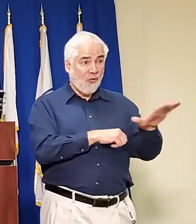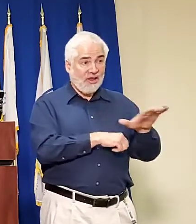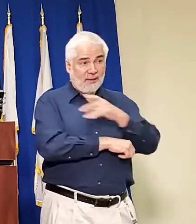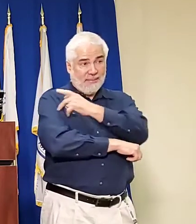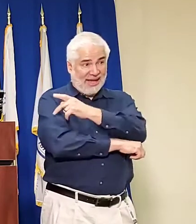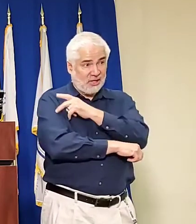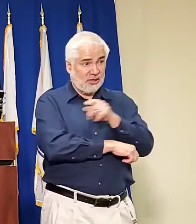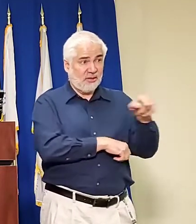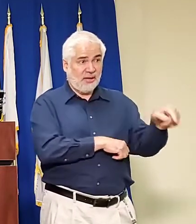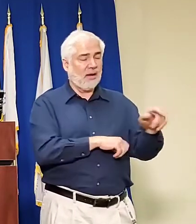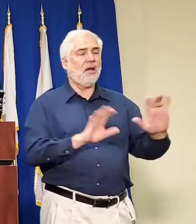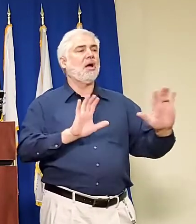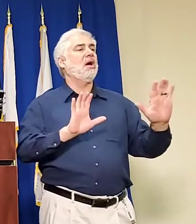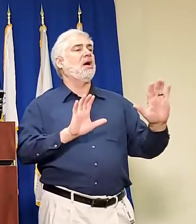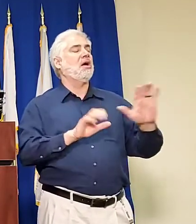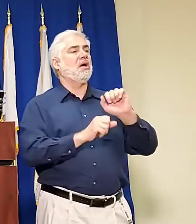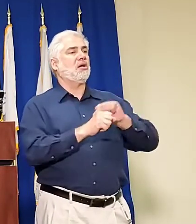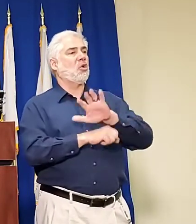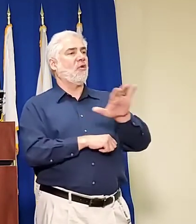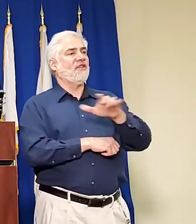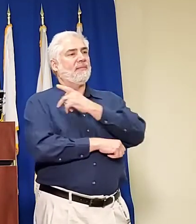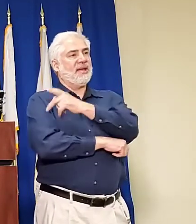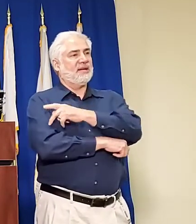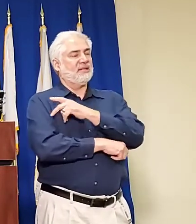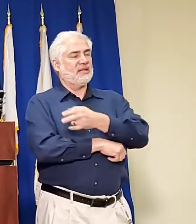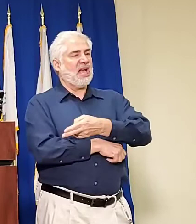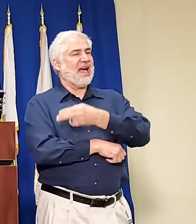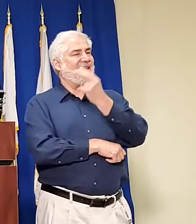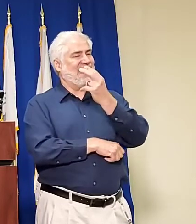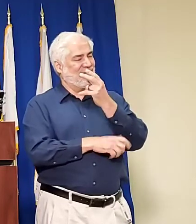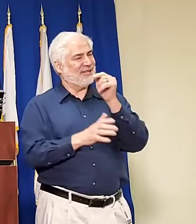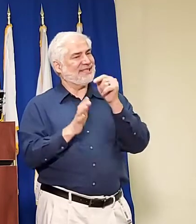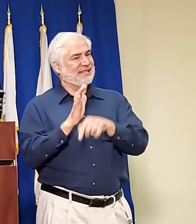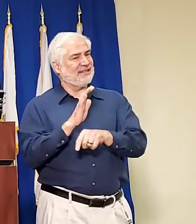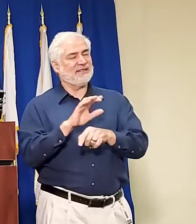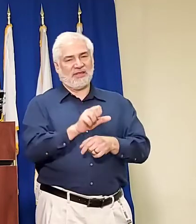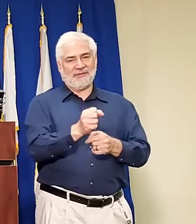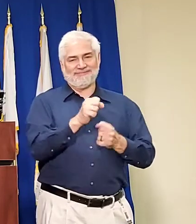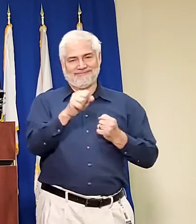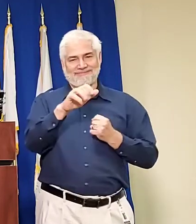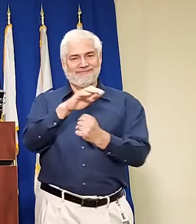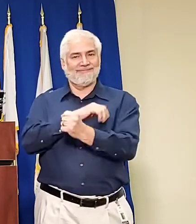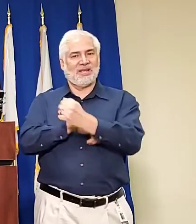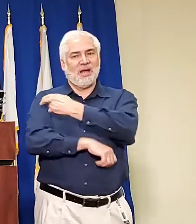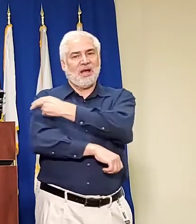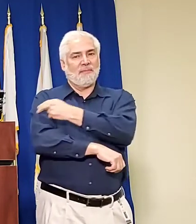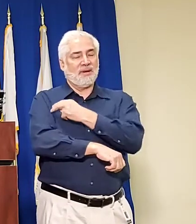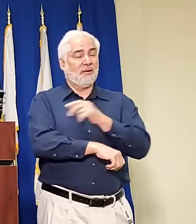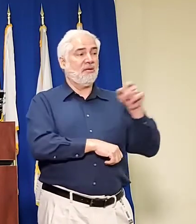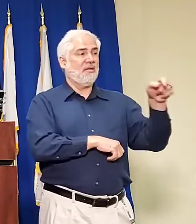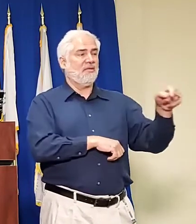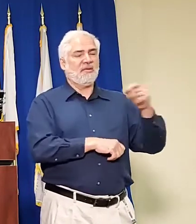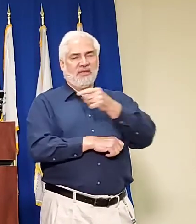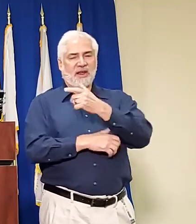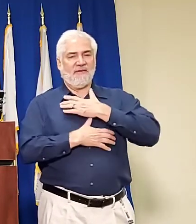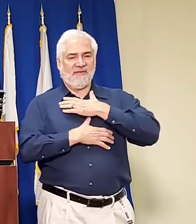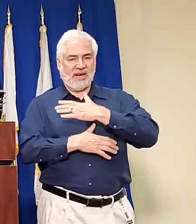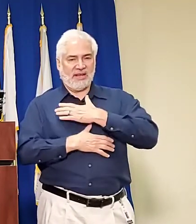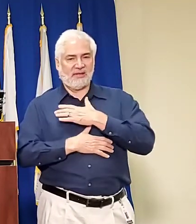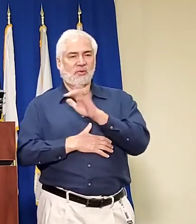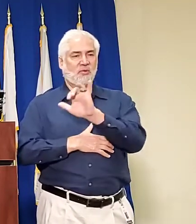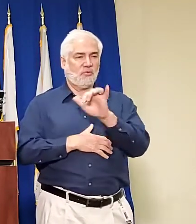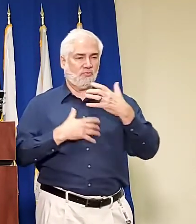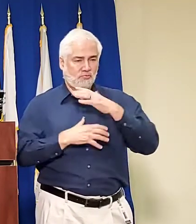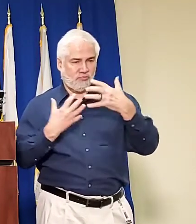is the COVID patients are higher acuity, and they generally are in the hospital where you have ventilators as well